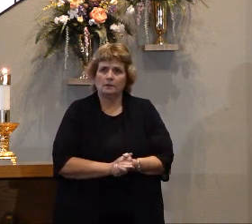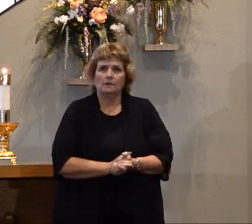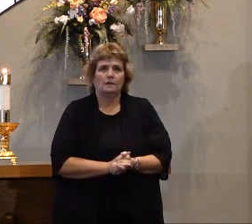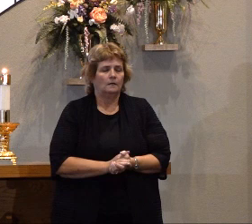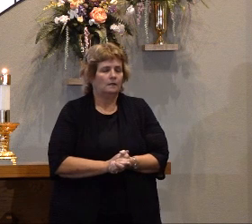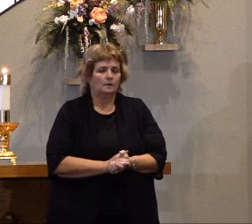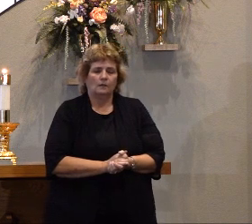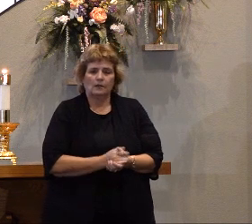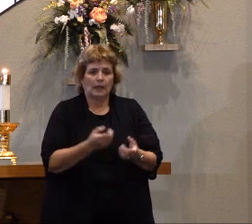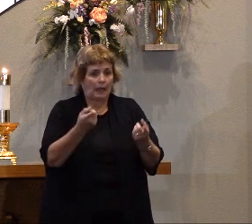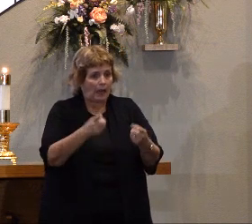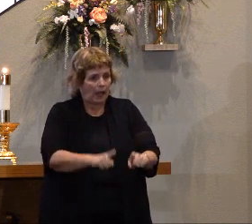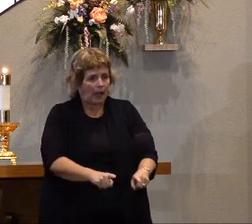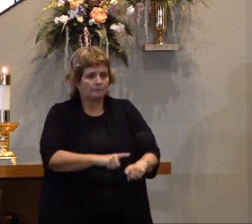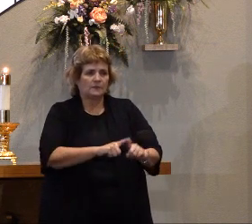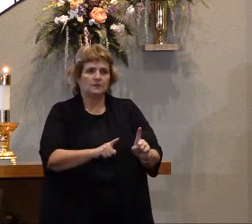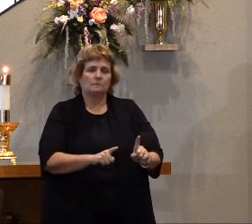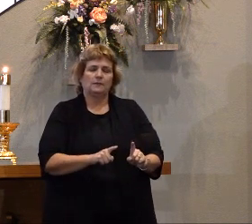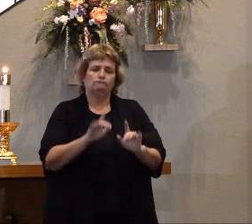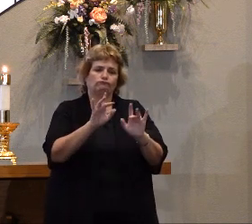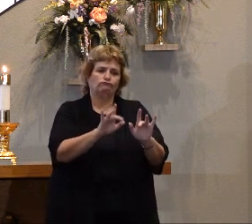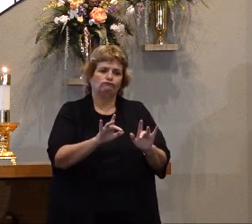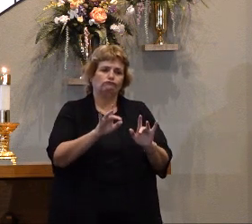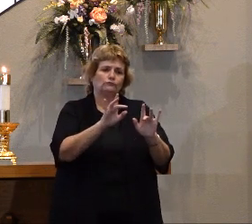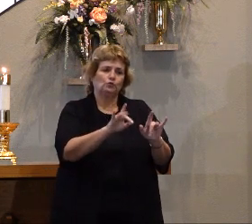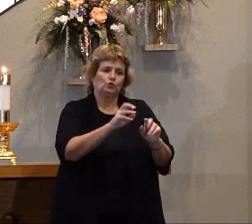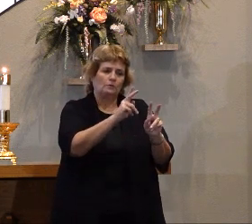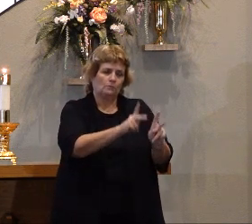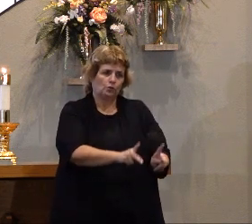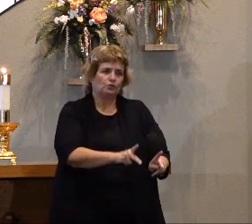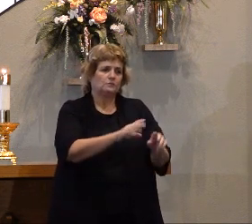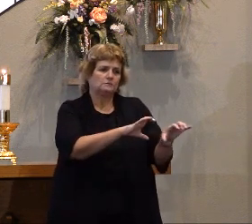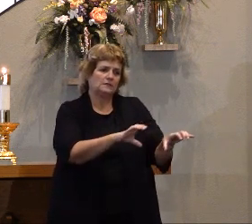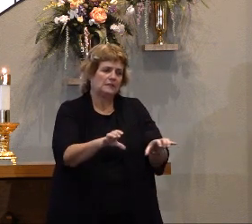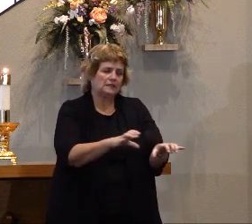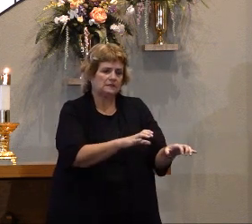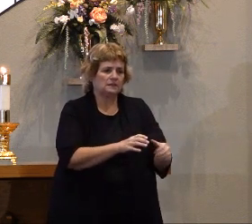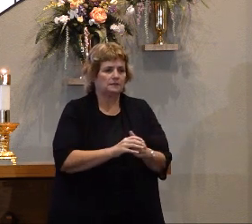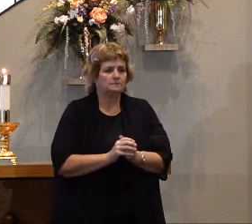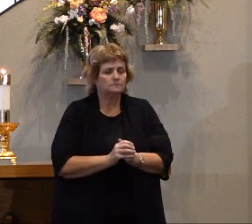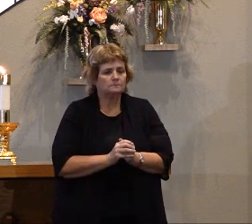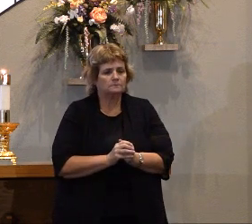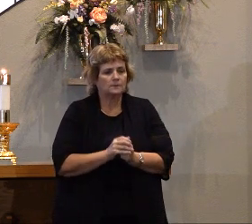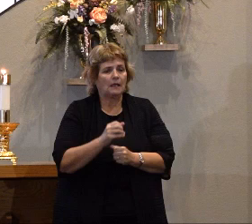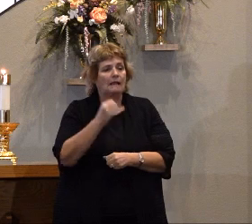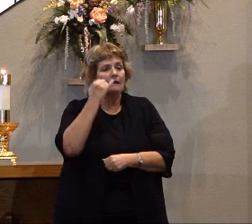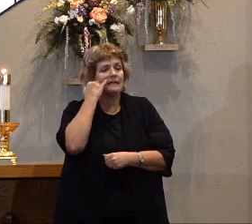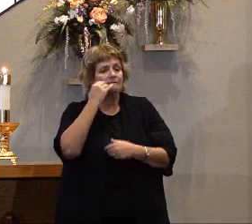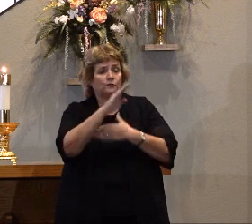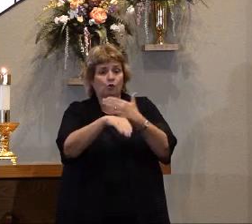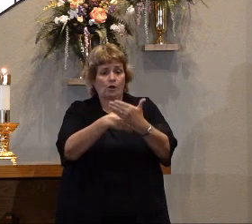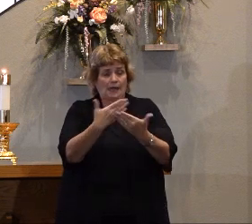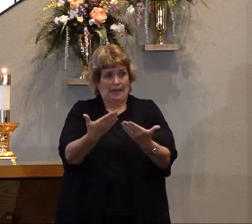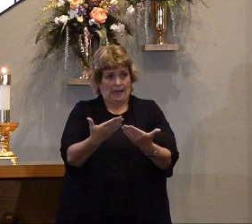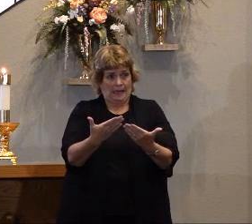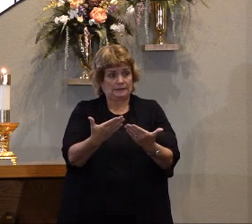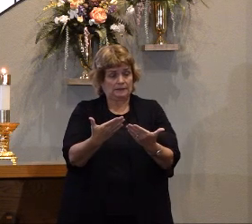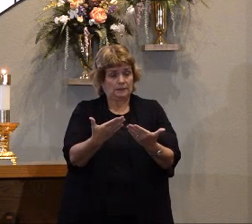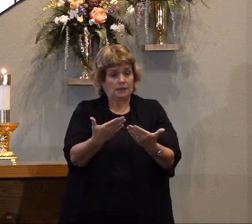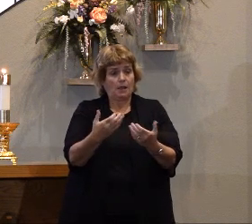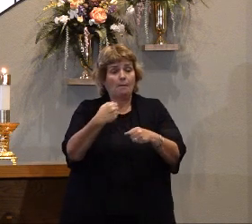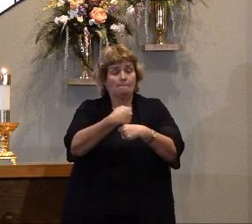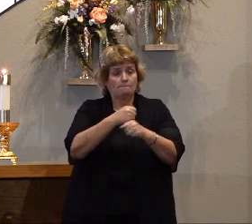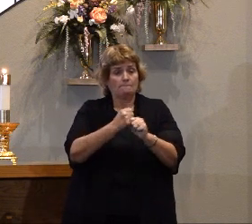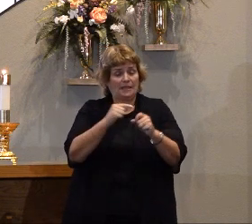woe to the man through whom they come. If your hand or your foot causes you to